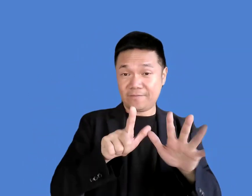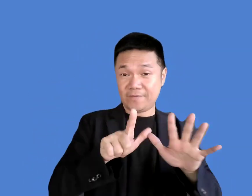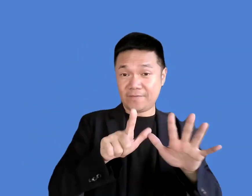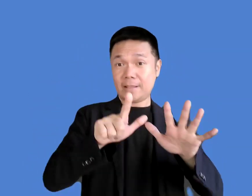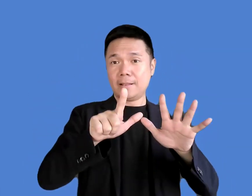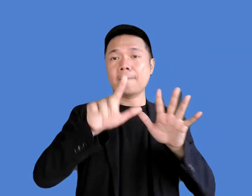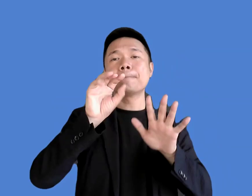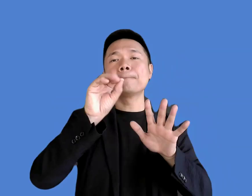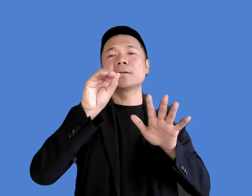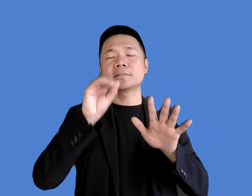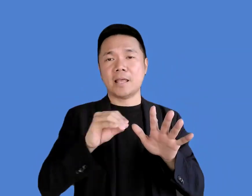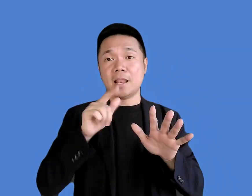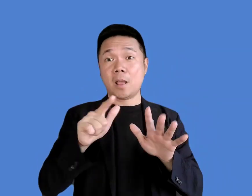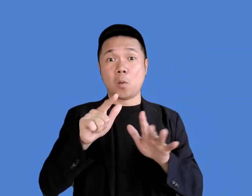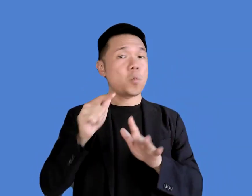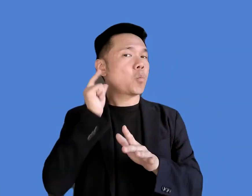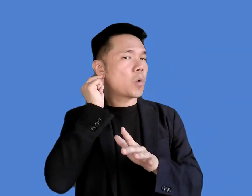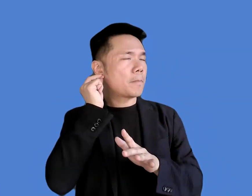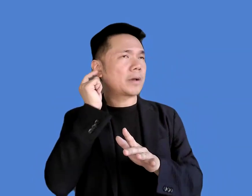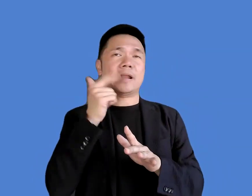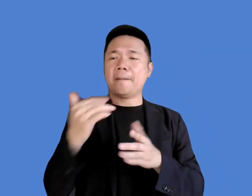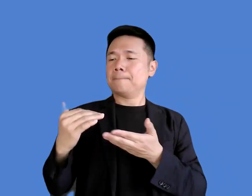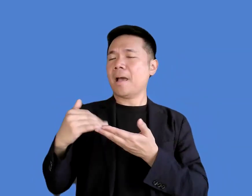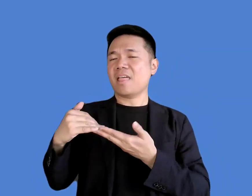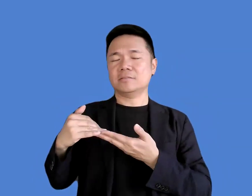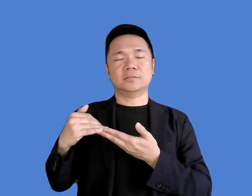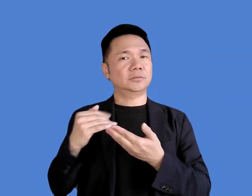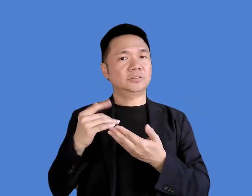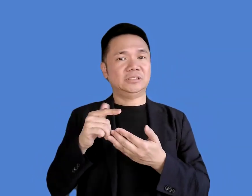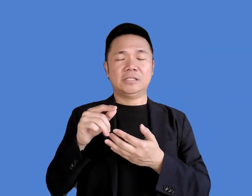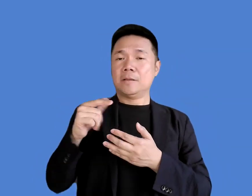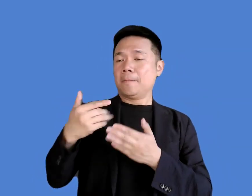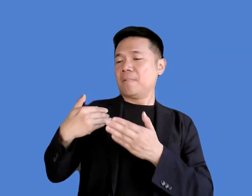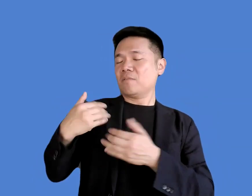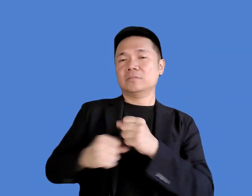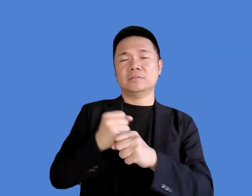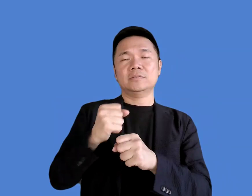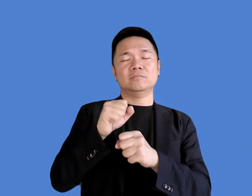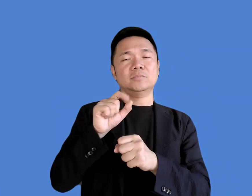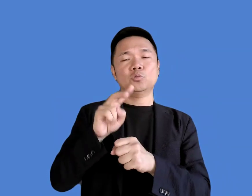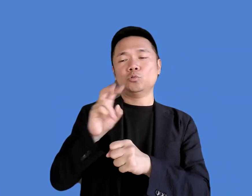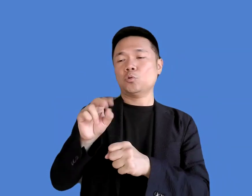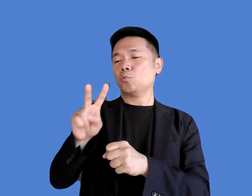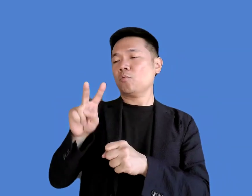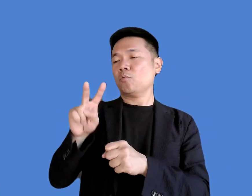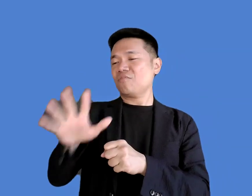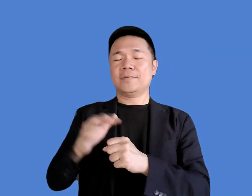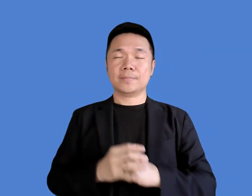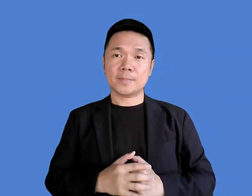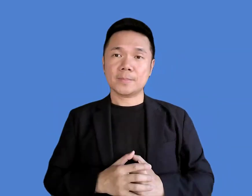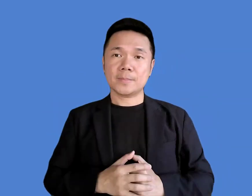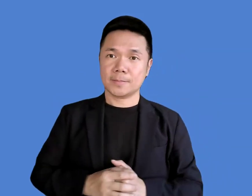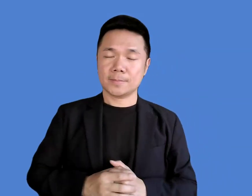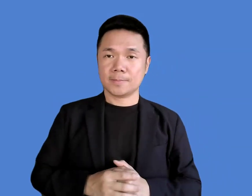37% of females at the partner level by financial year 25, right? 2025. So we have